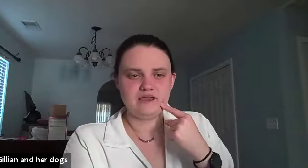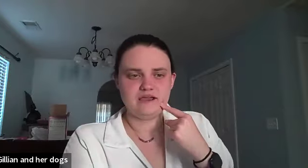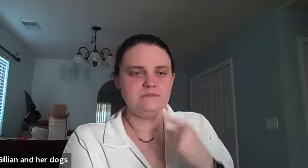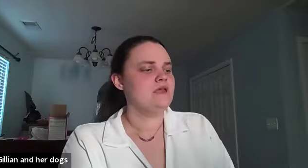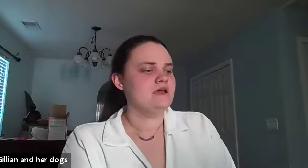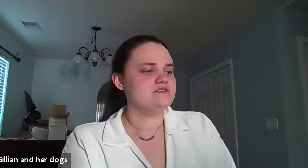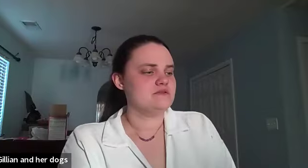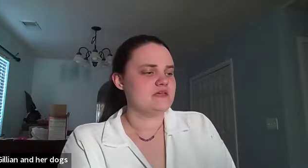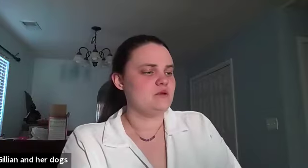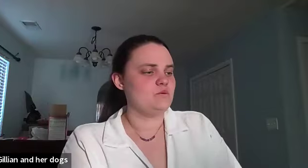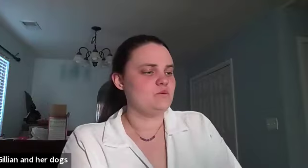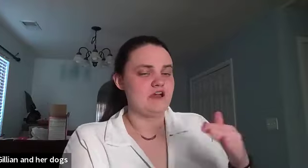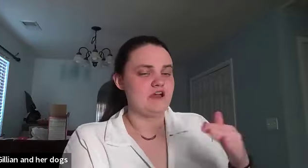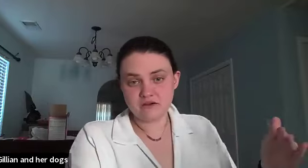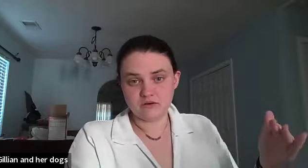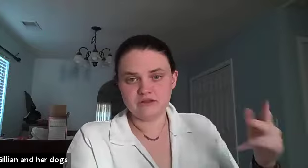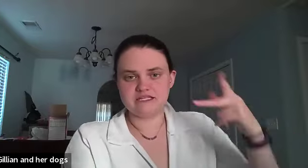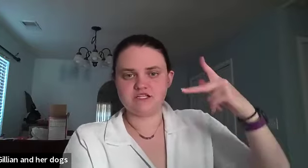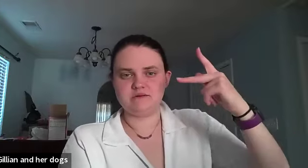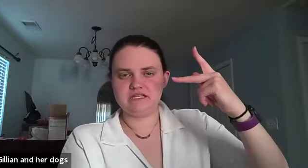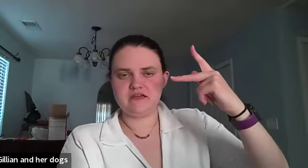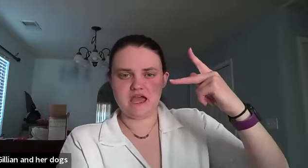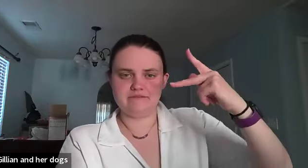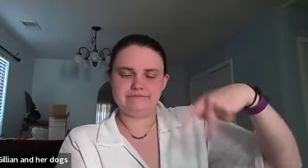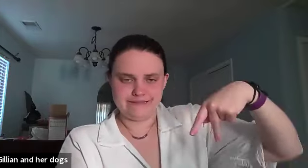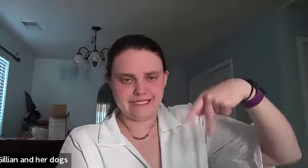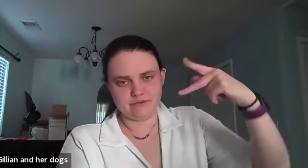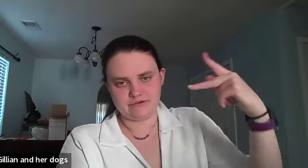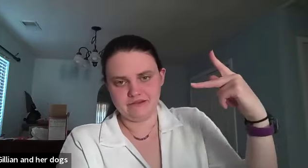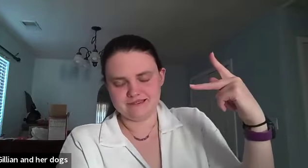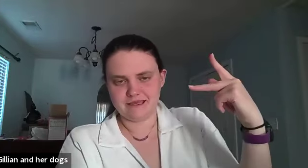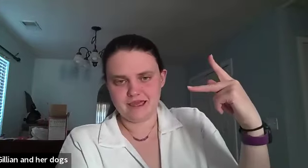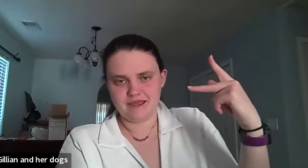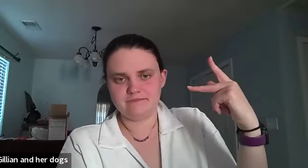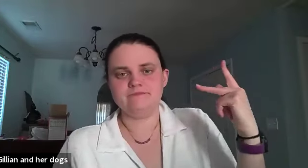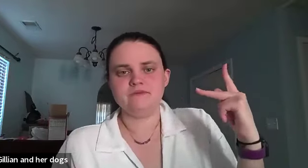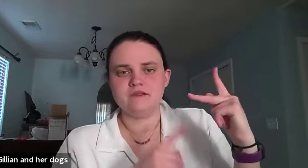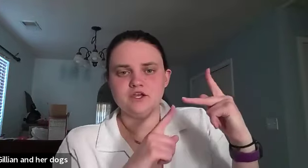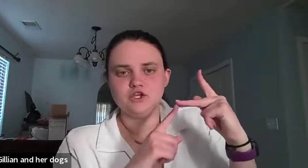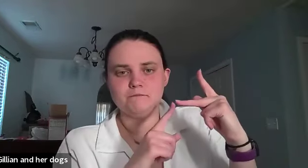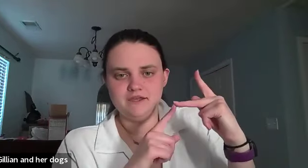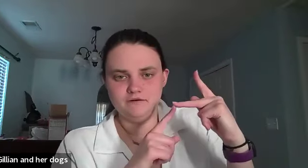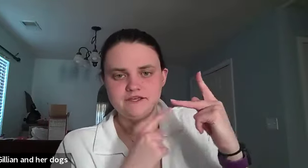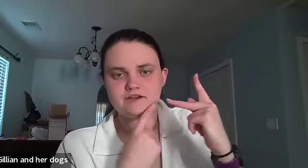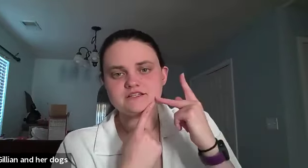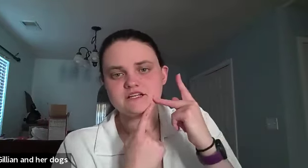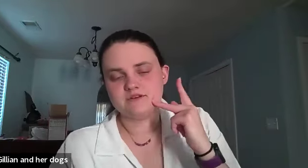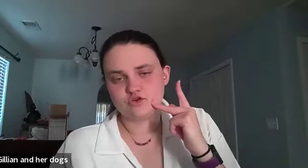Okay. So then when you have pickle, it's going to be that P, but really it's a K. Your middle finger is going to come to